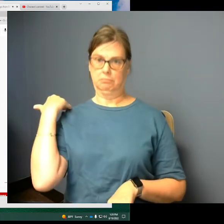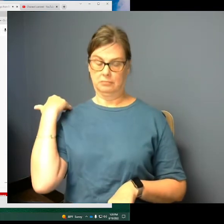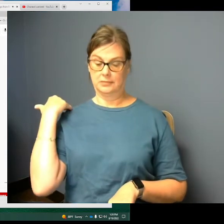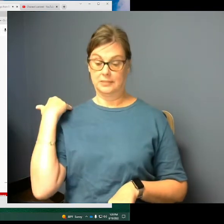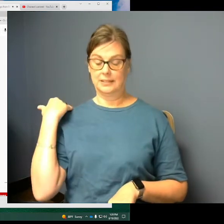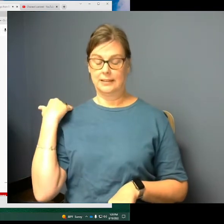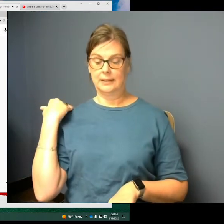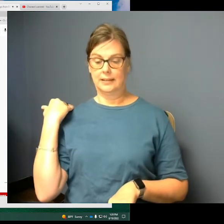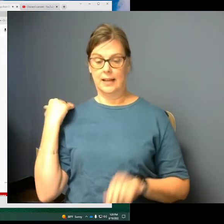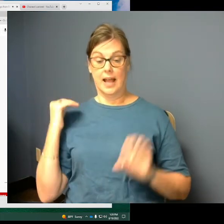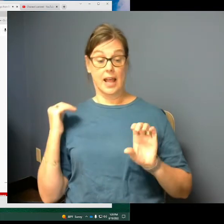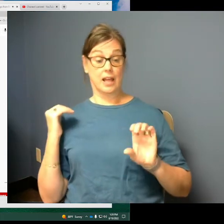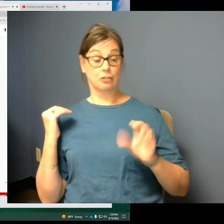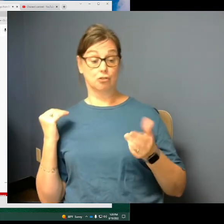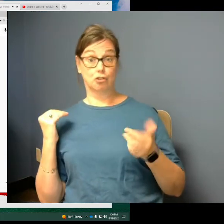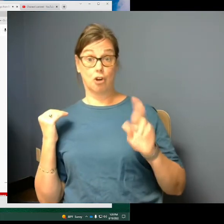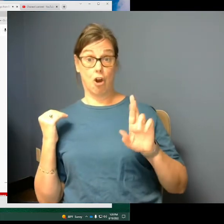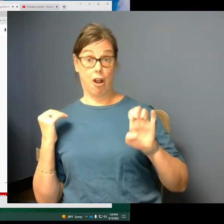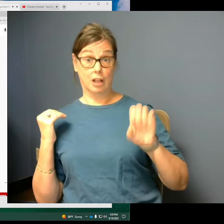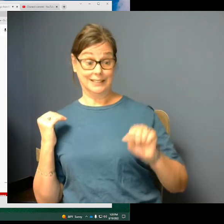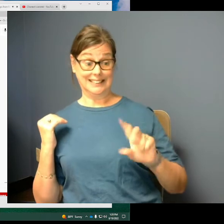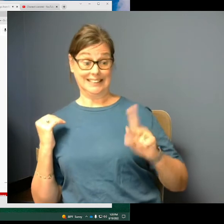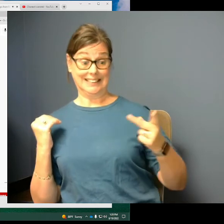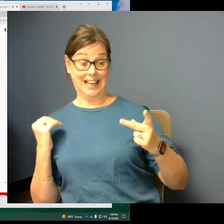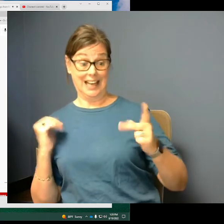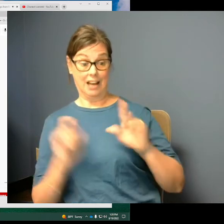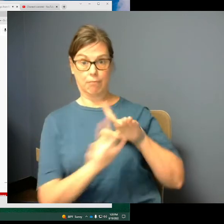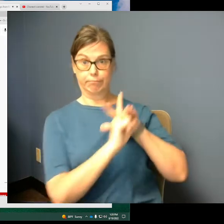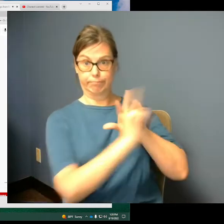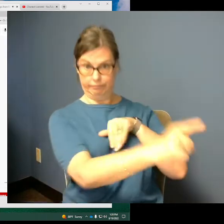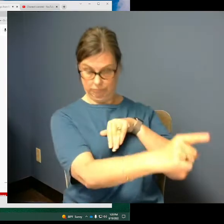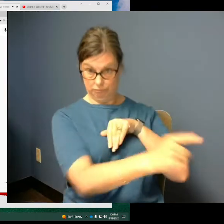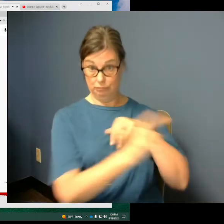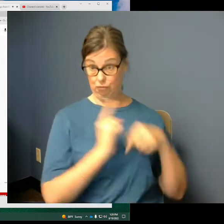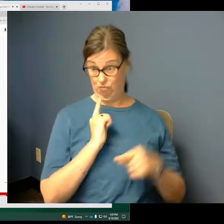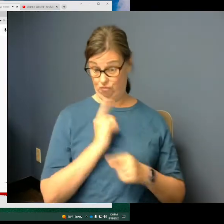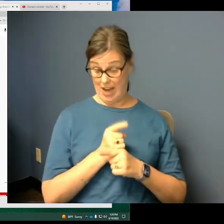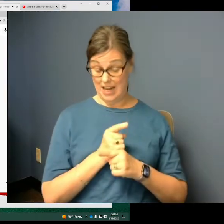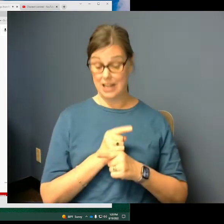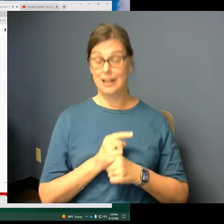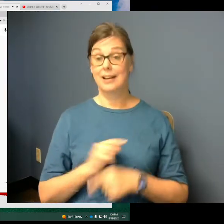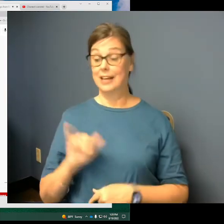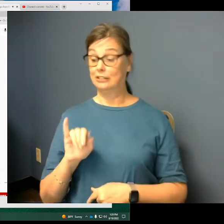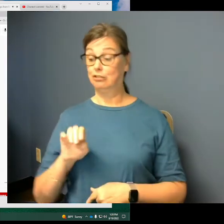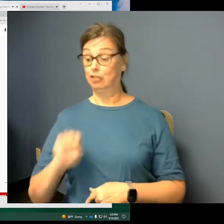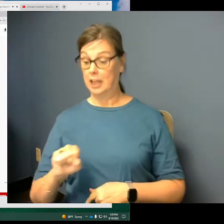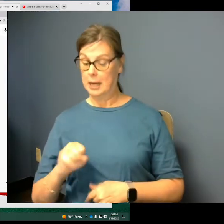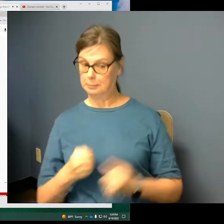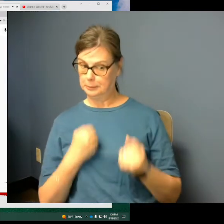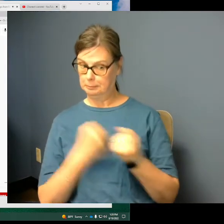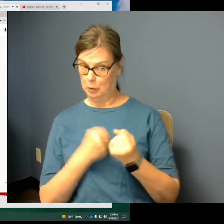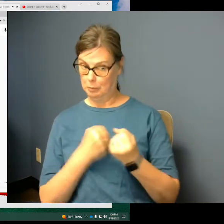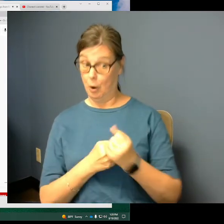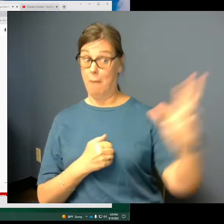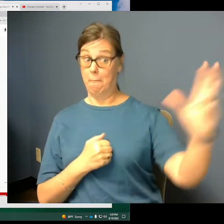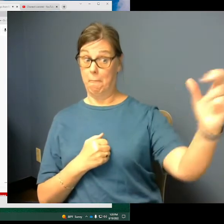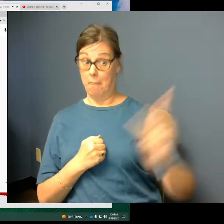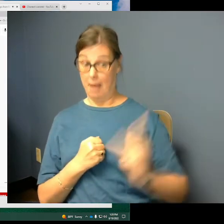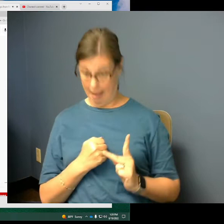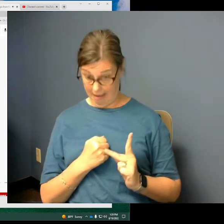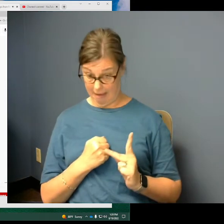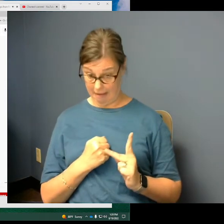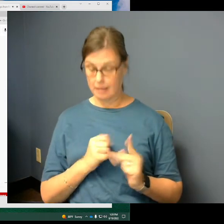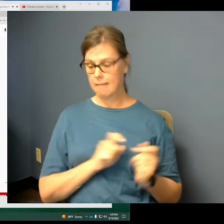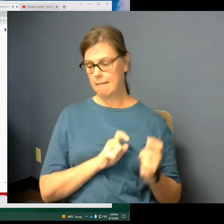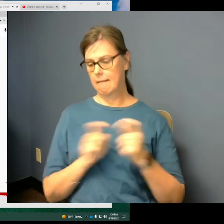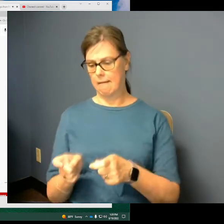to, give some favors, say thanks for helping keep me alive while I was in exile. So one of the persons that he gives